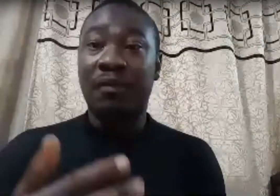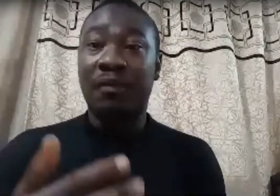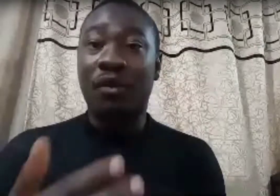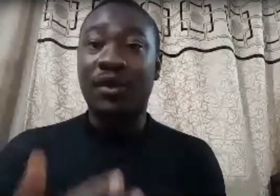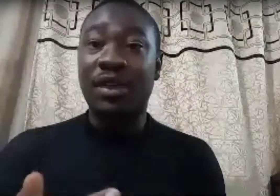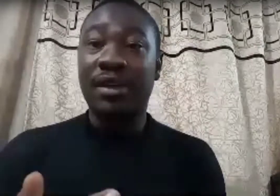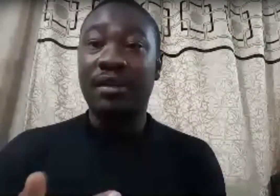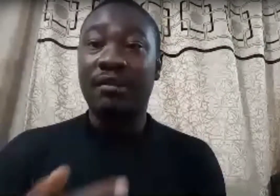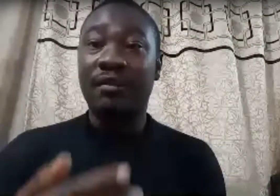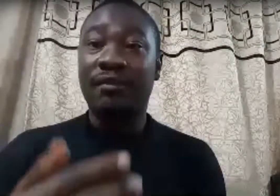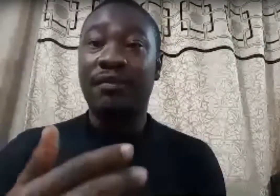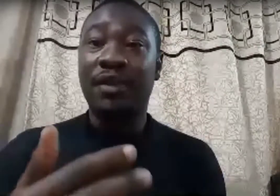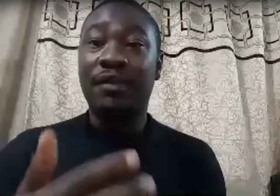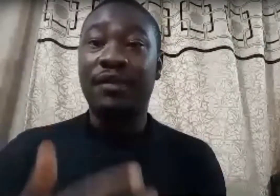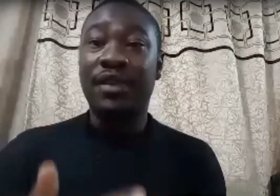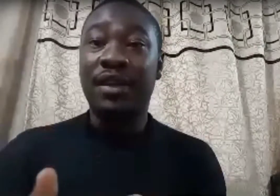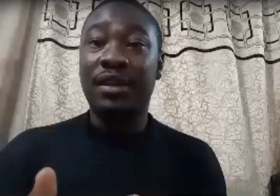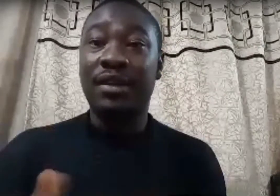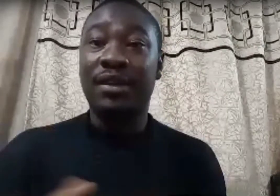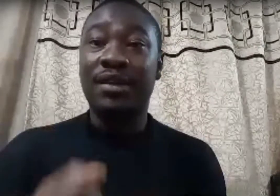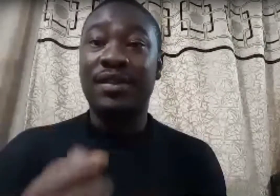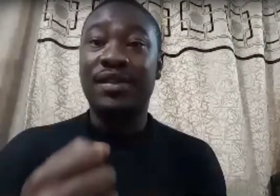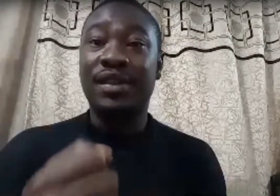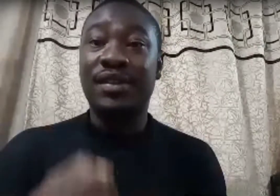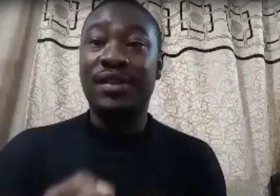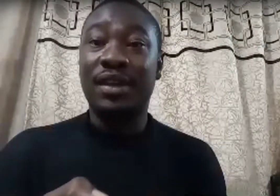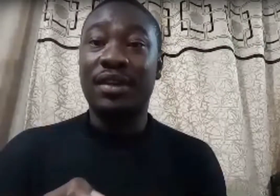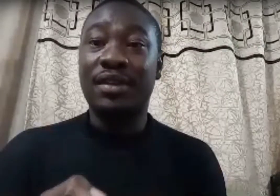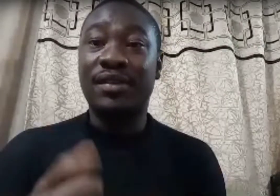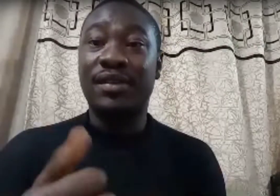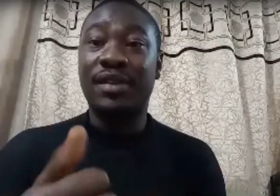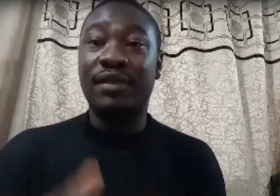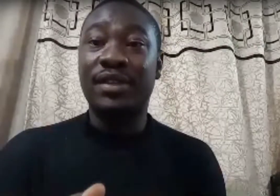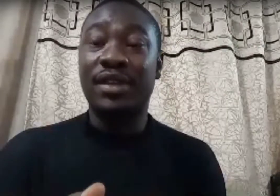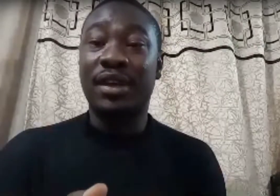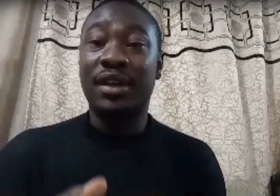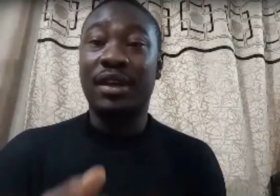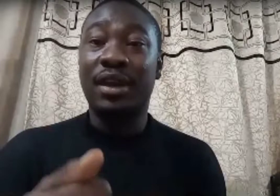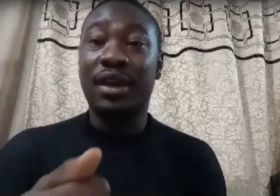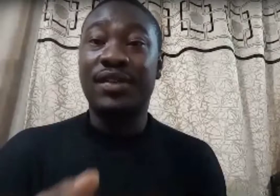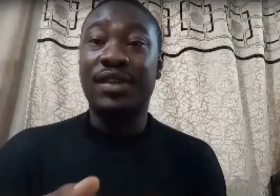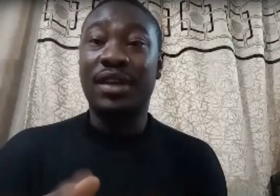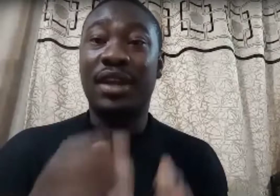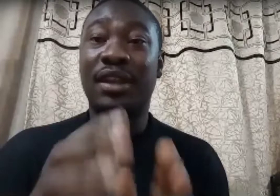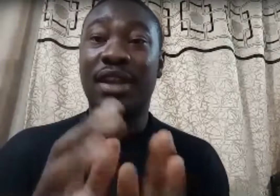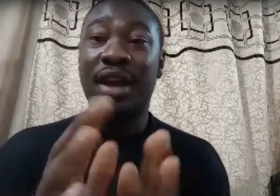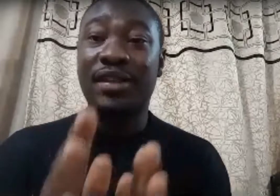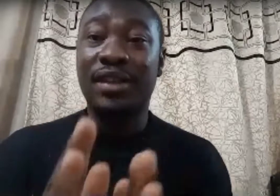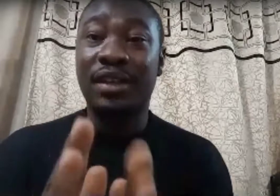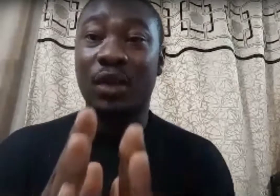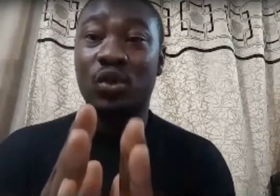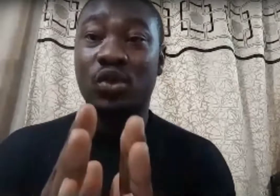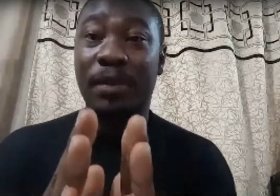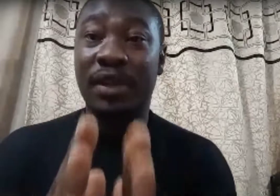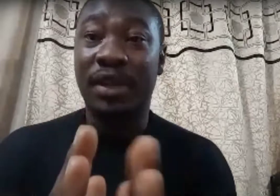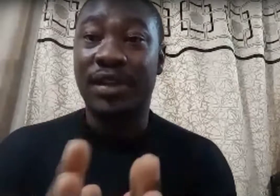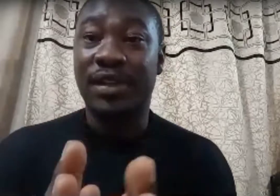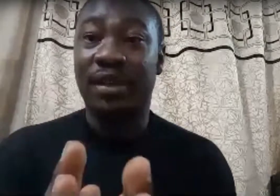50, 60, 70, 80, and 90. Then I'll stop at 90 because when we get to 100, it's